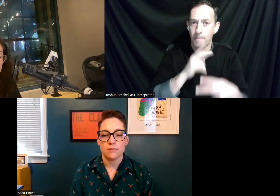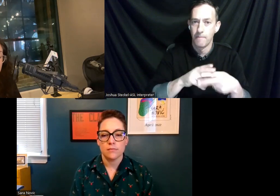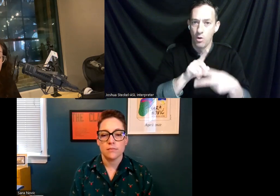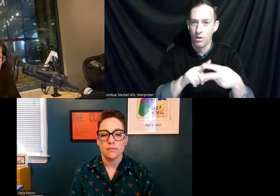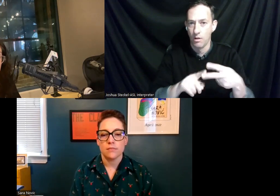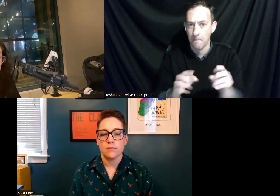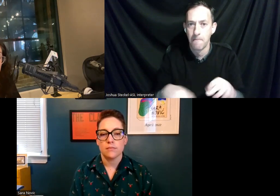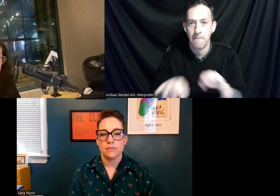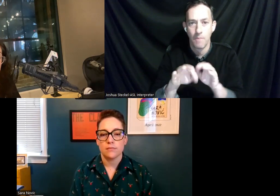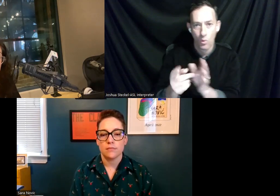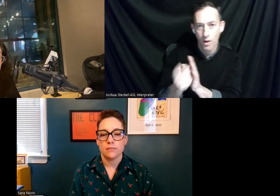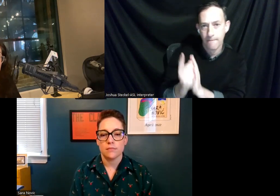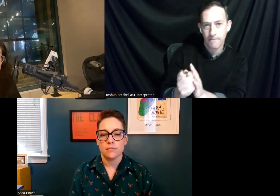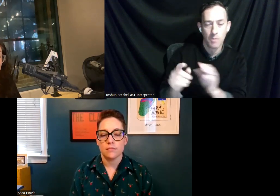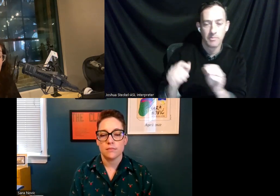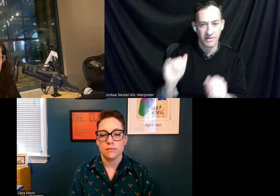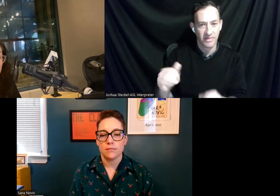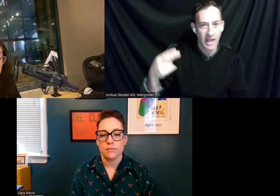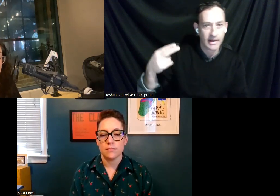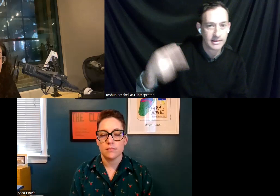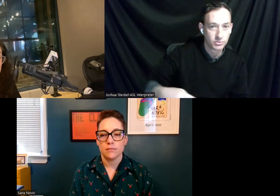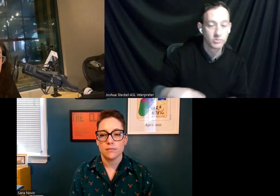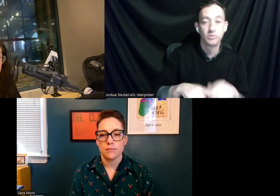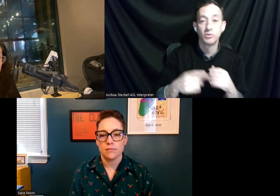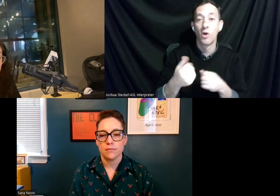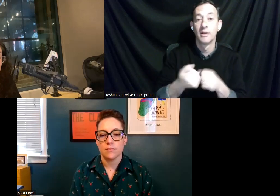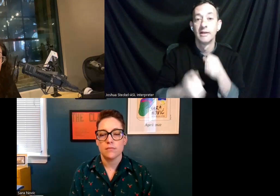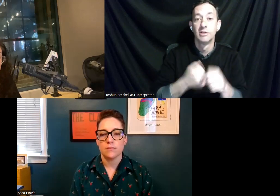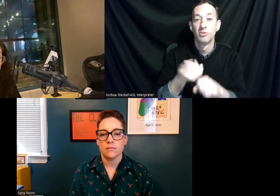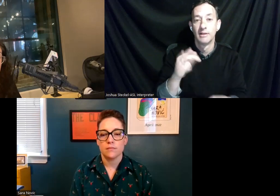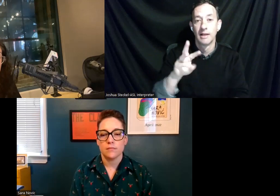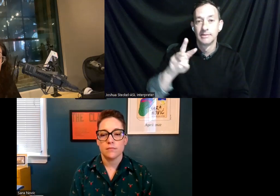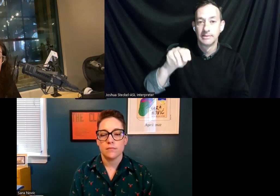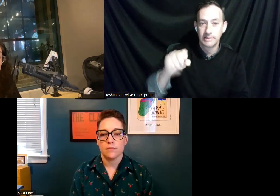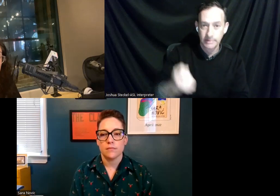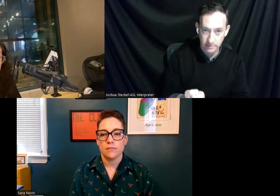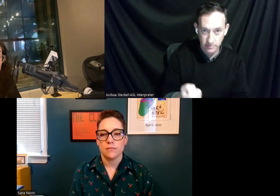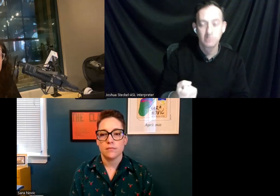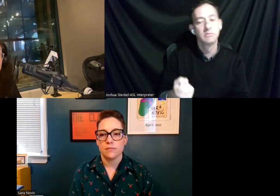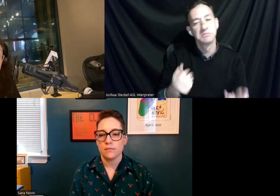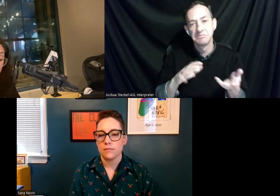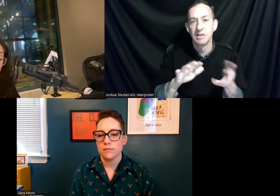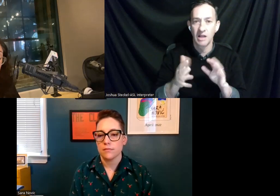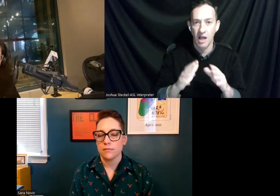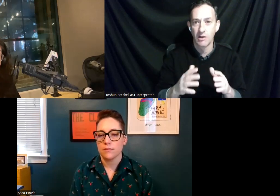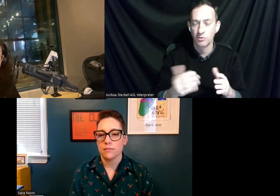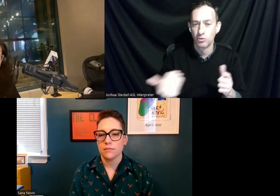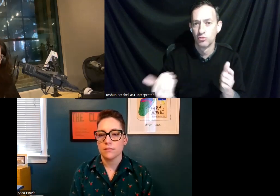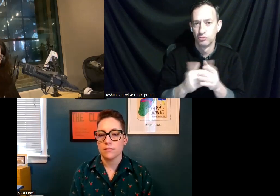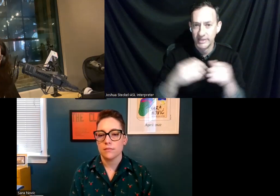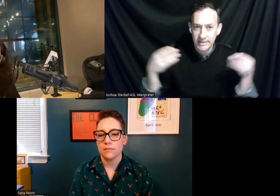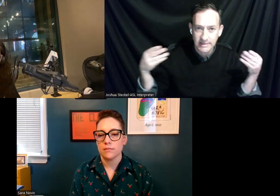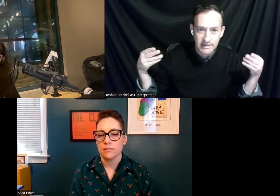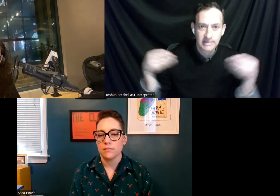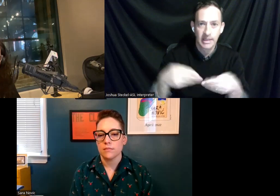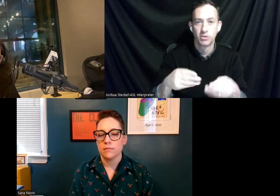in that history. Starting in the 1960s, there was kind of a recentering of